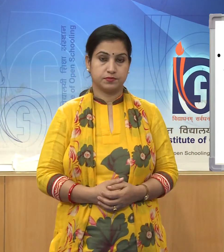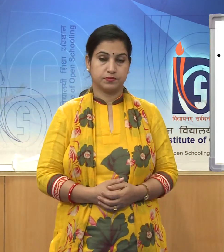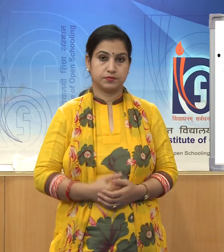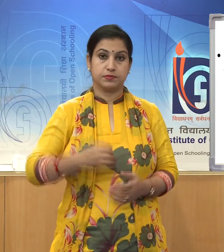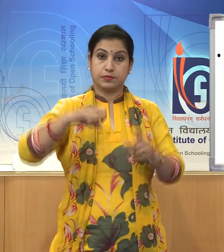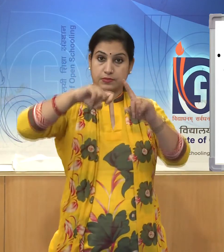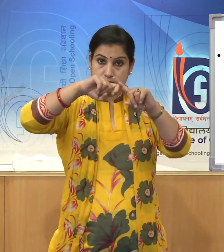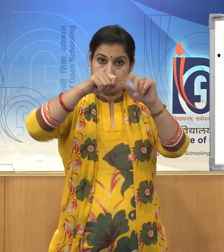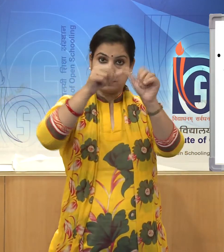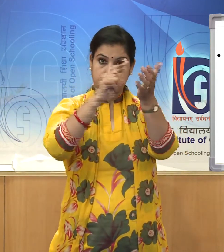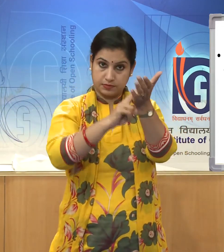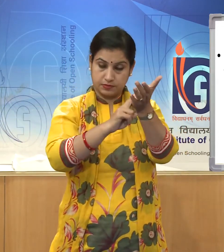Kandinsky,